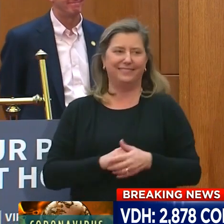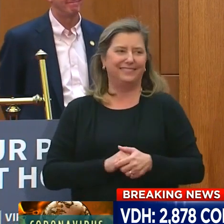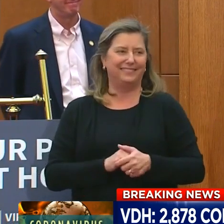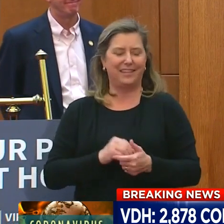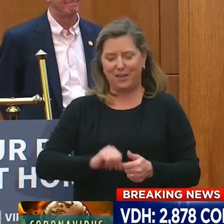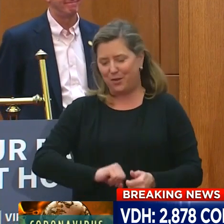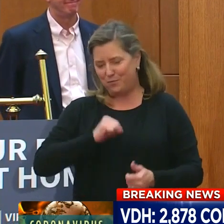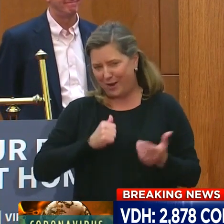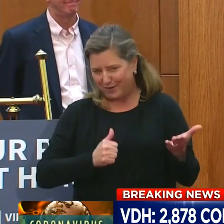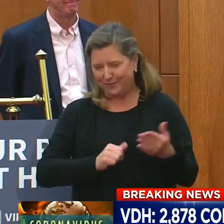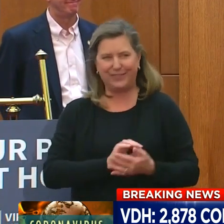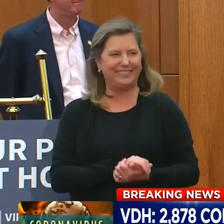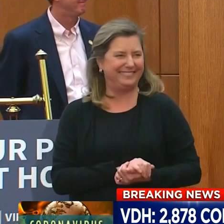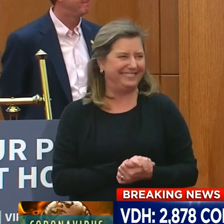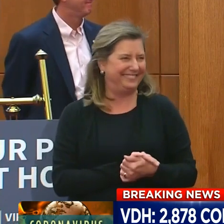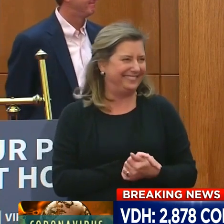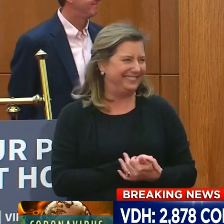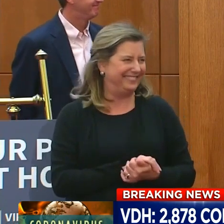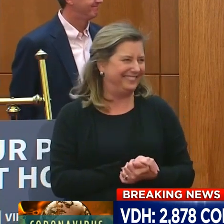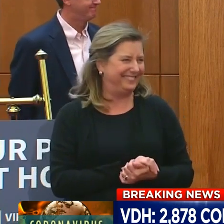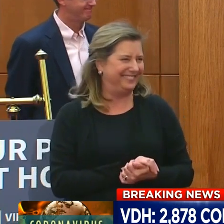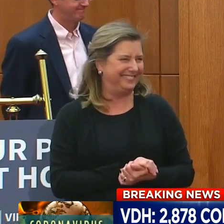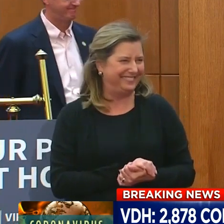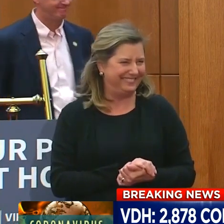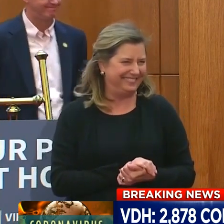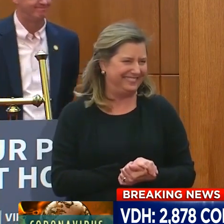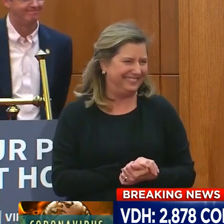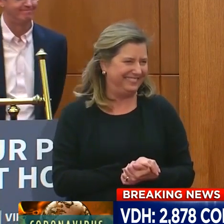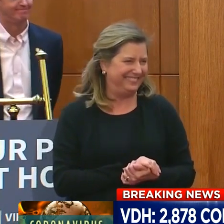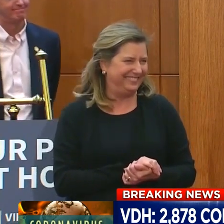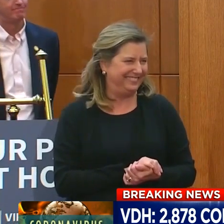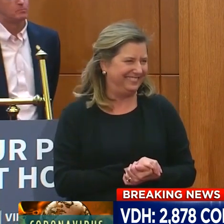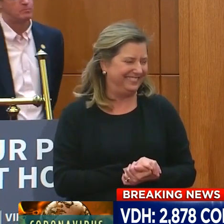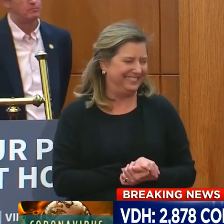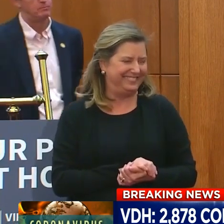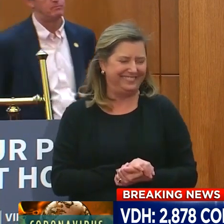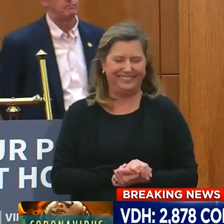I'm proud of you. So, Dr. Oliver.